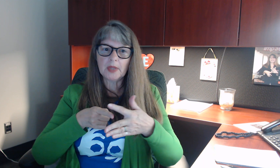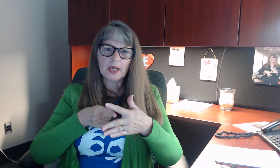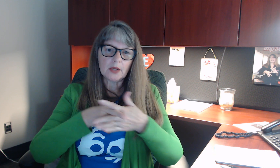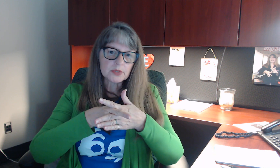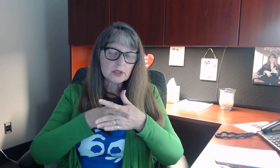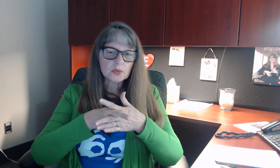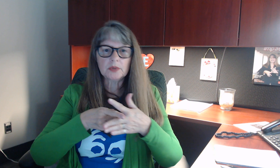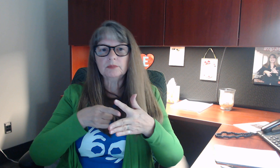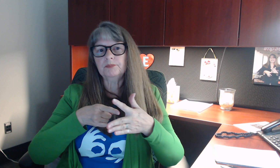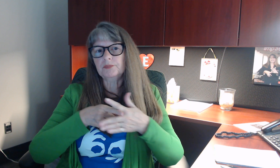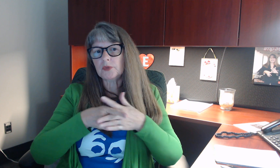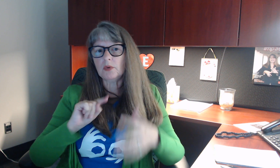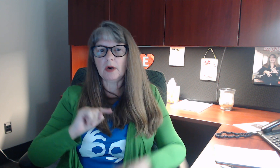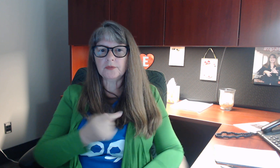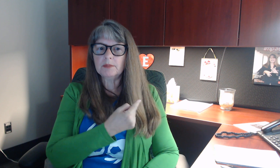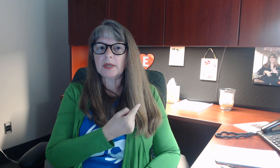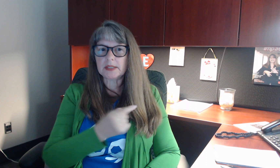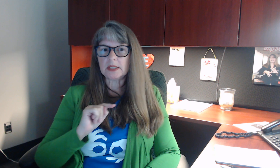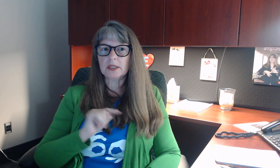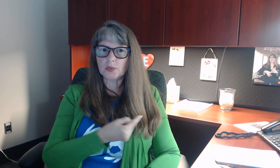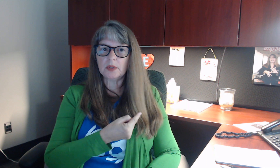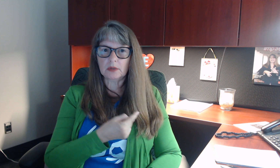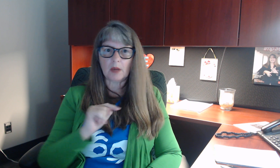don't see this one too often, but I see this one a lot more.